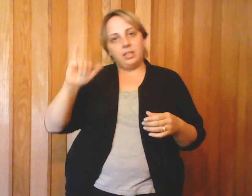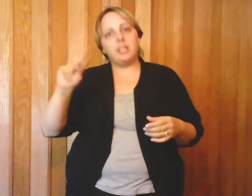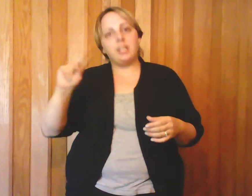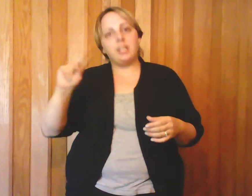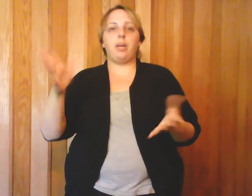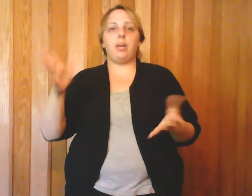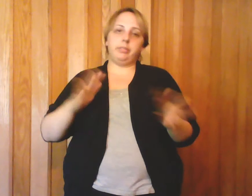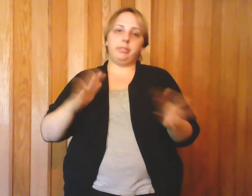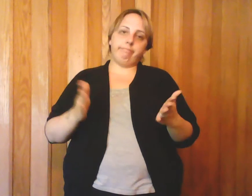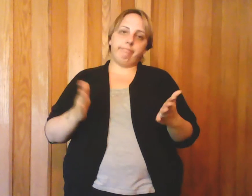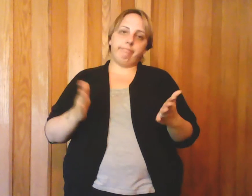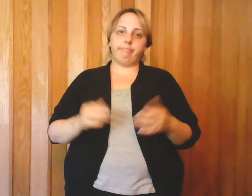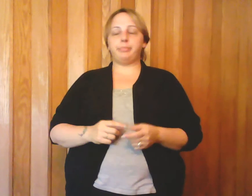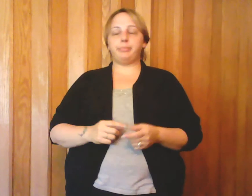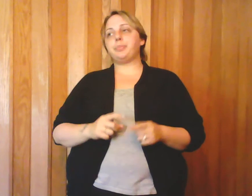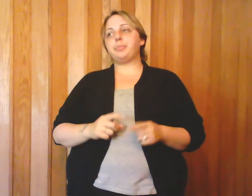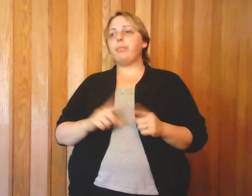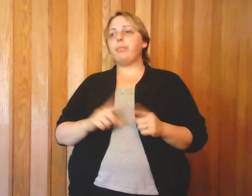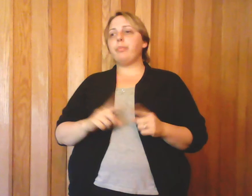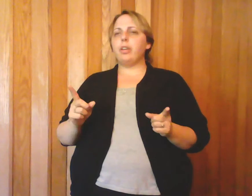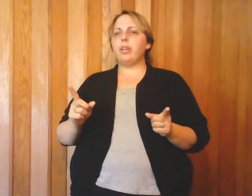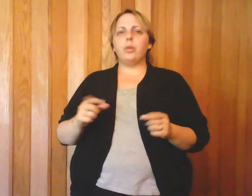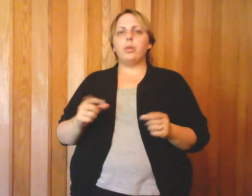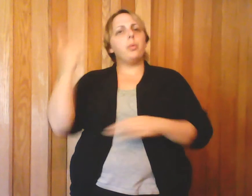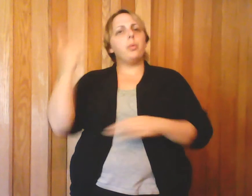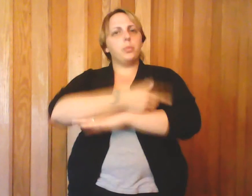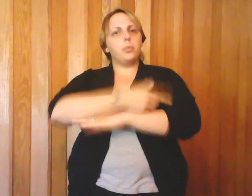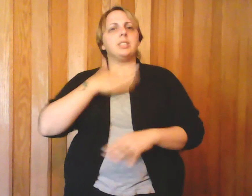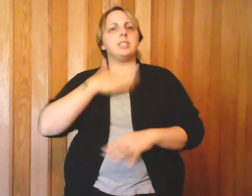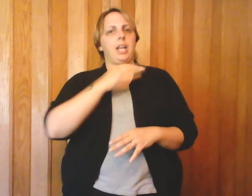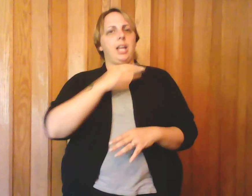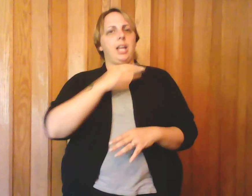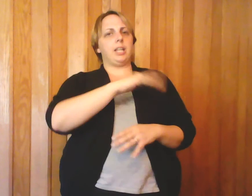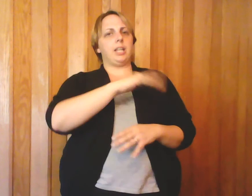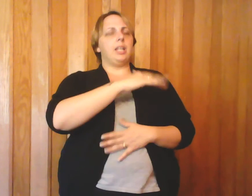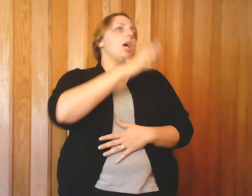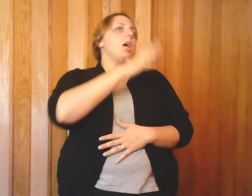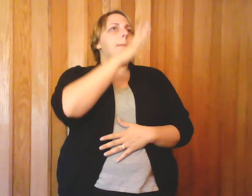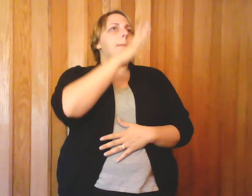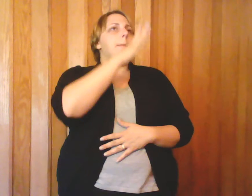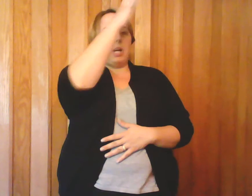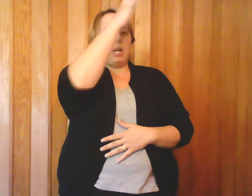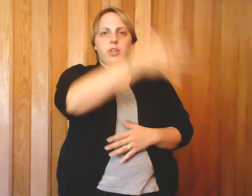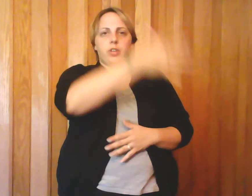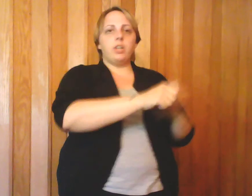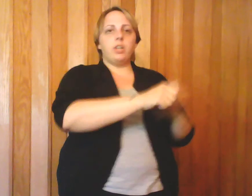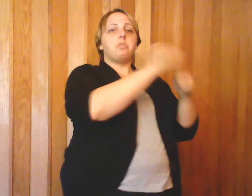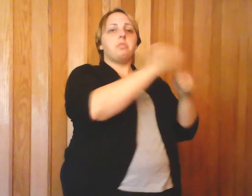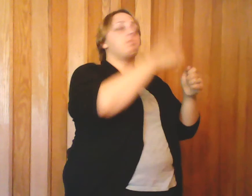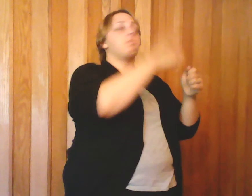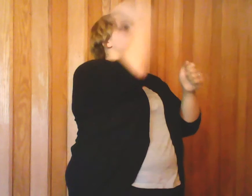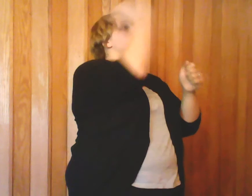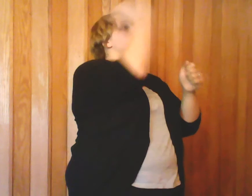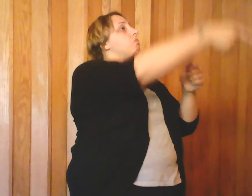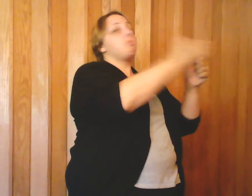the story, it was a big, big grizzly bear, but more likely it was probably a black bear. Either way, it's pretty unusual for a